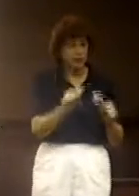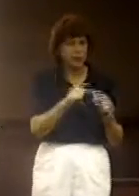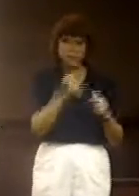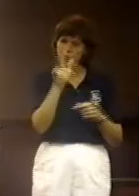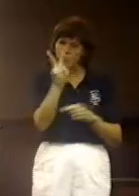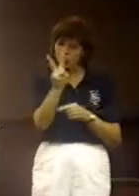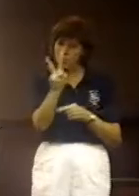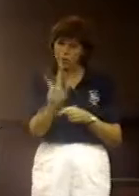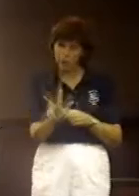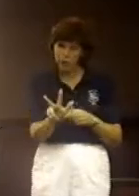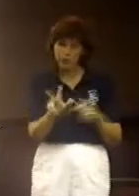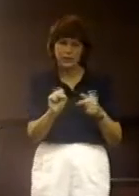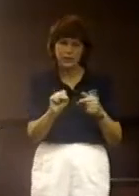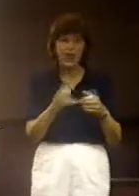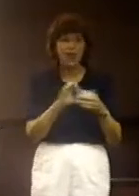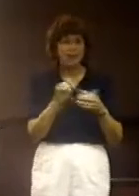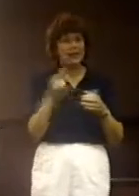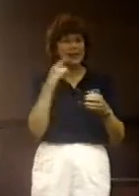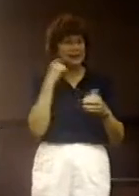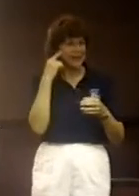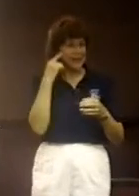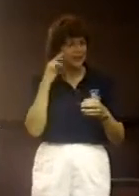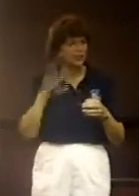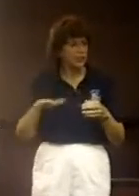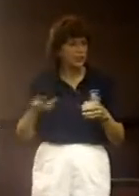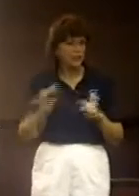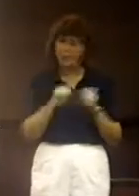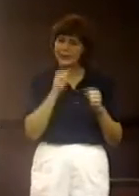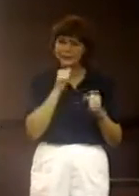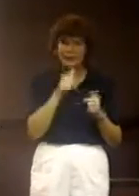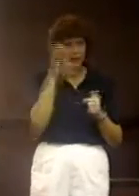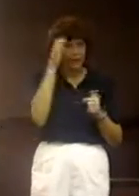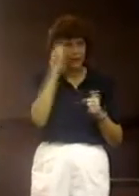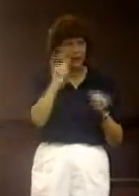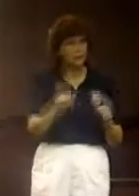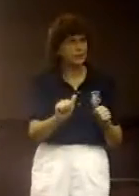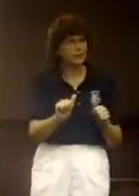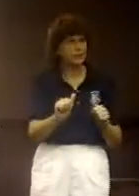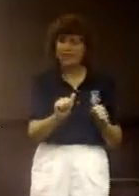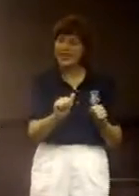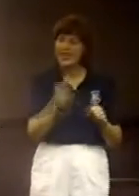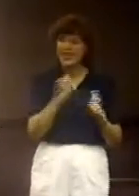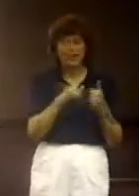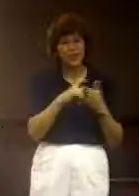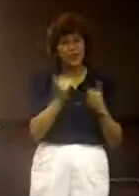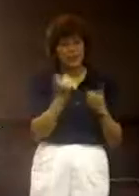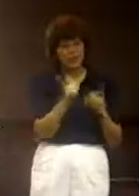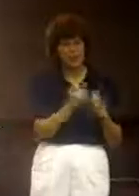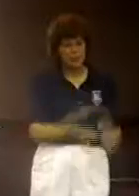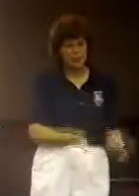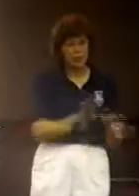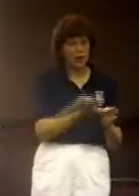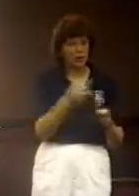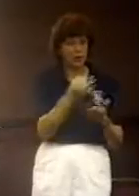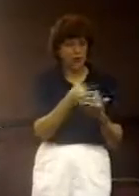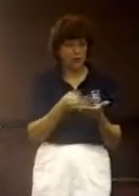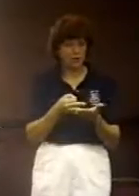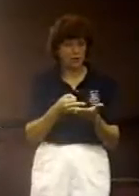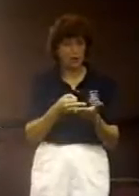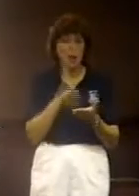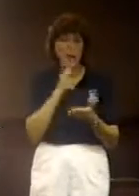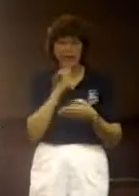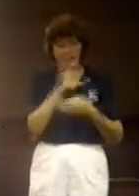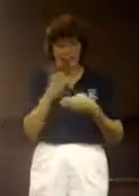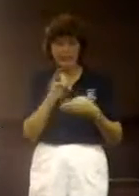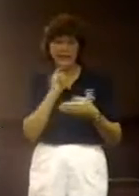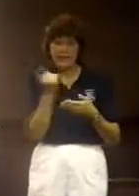of the deaf children. So it's not comprehensible. So that's an important factor. Being